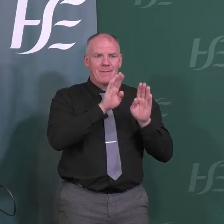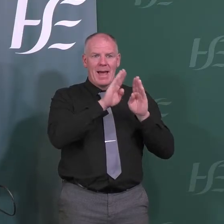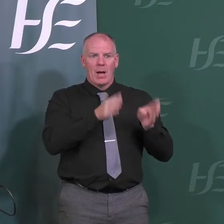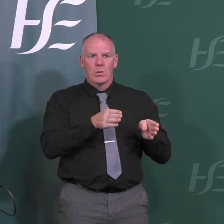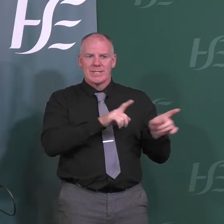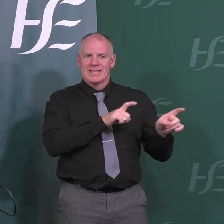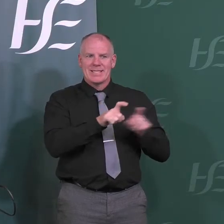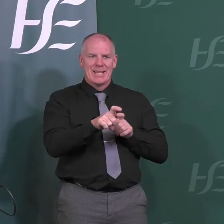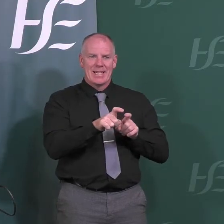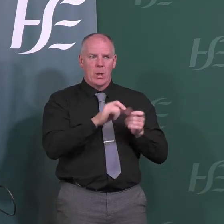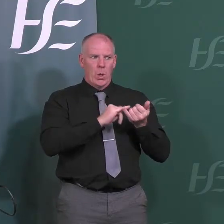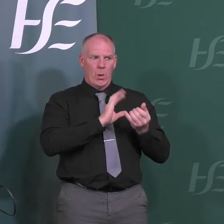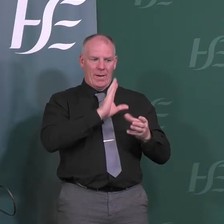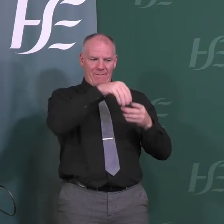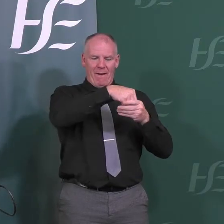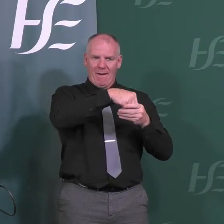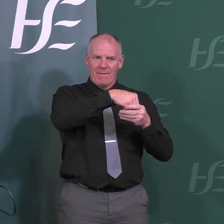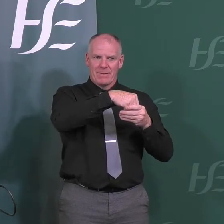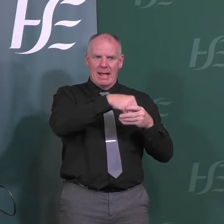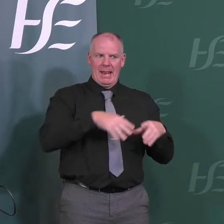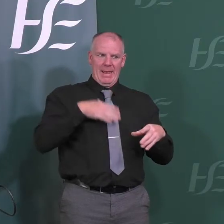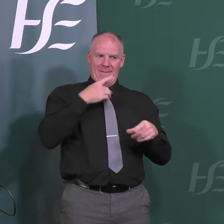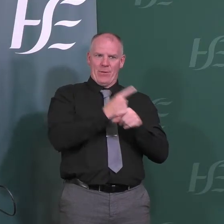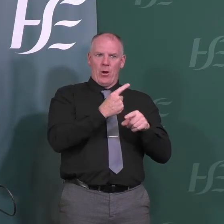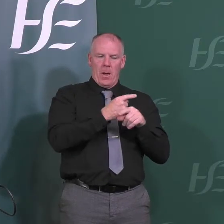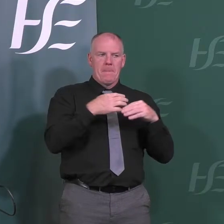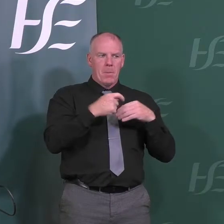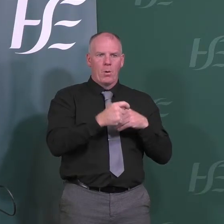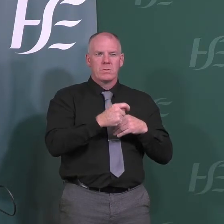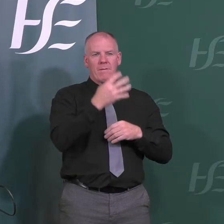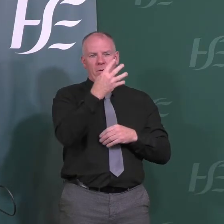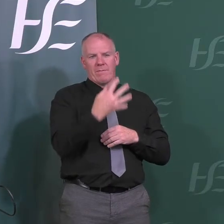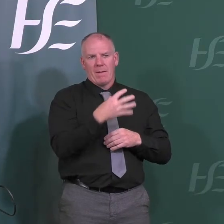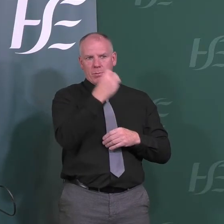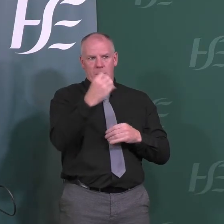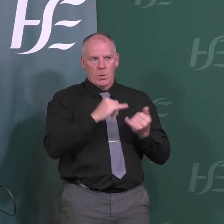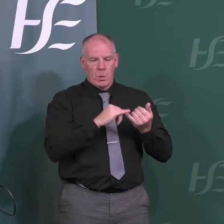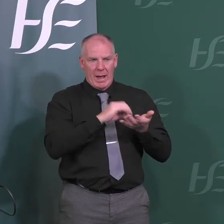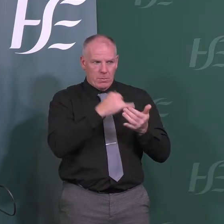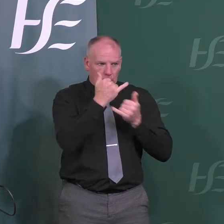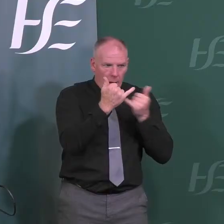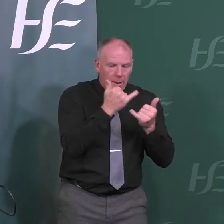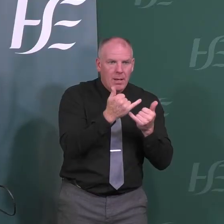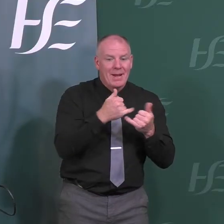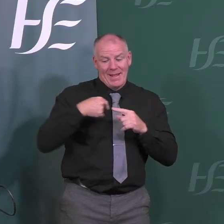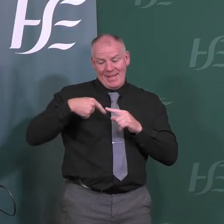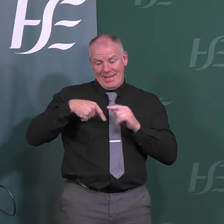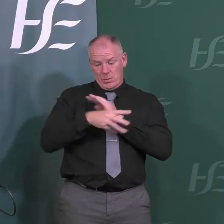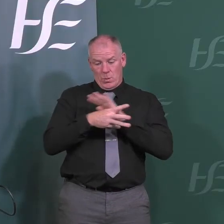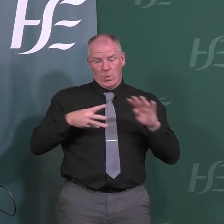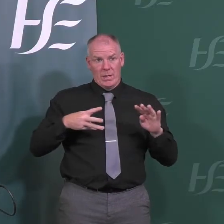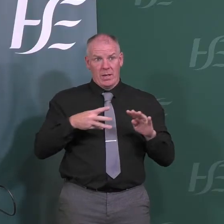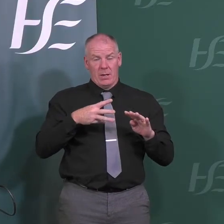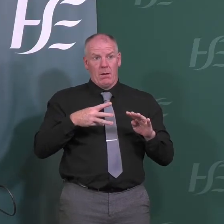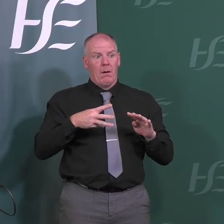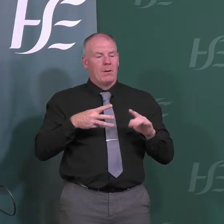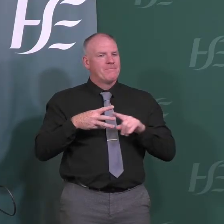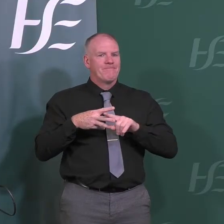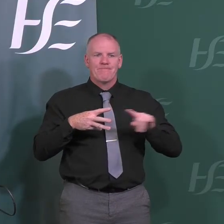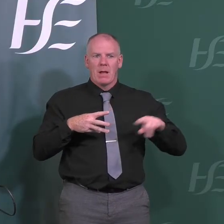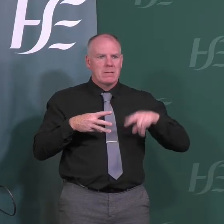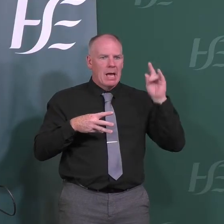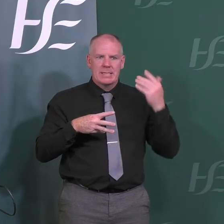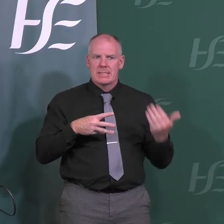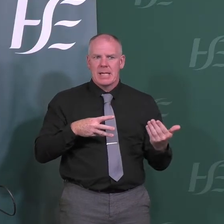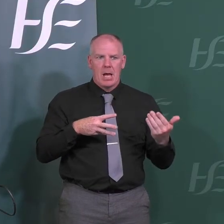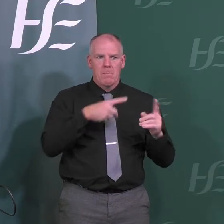does remain the largest portion of close contacts at 45%. But this week, for one of the first times, they're not the highest